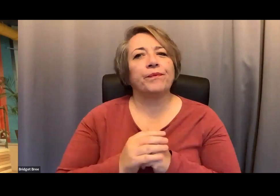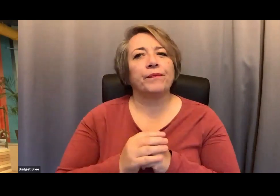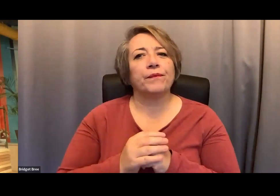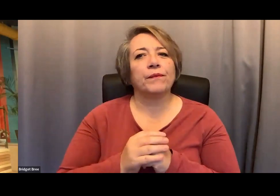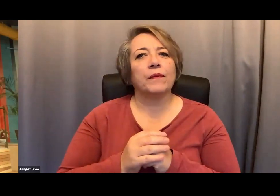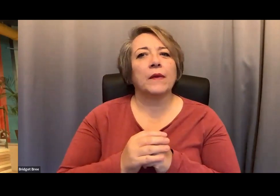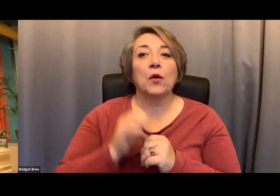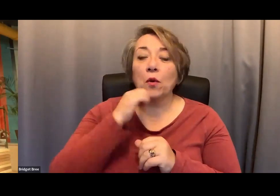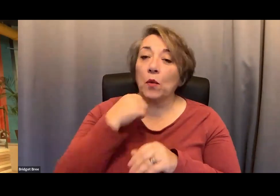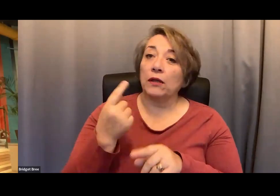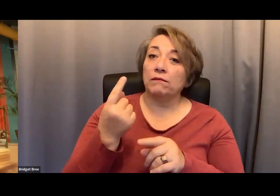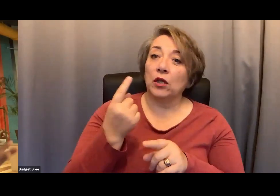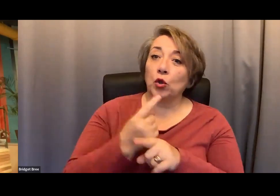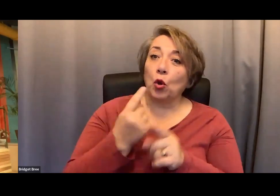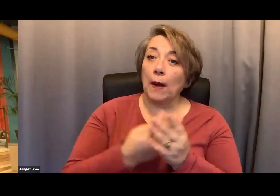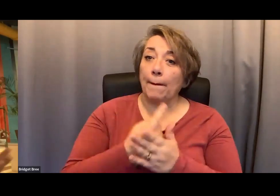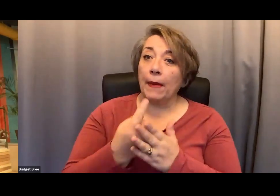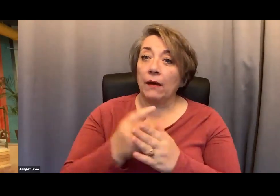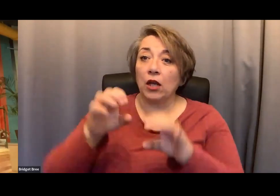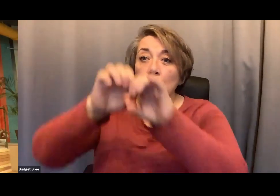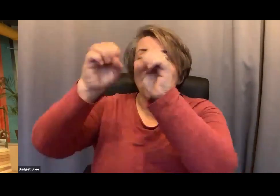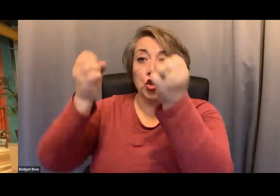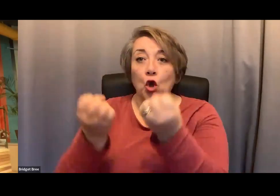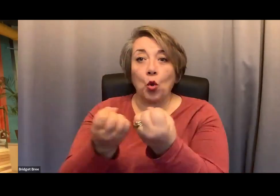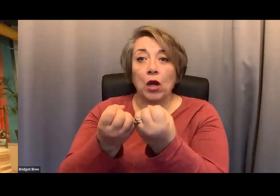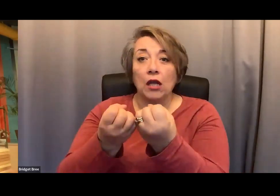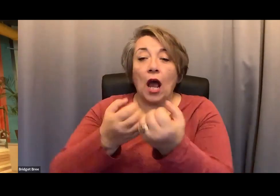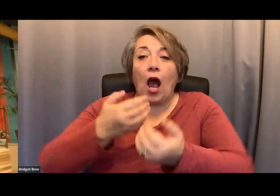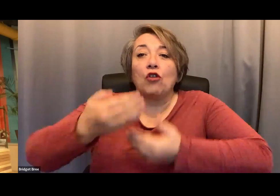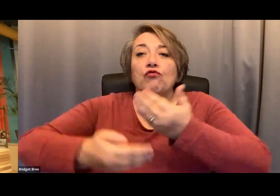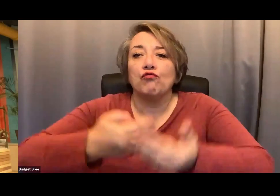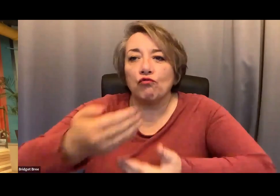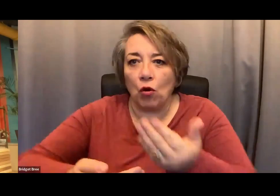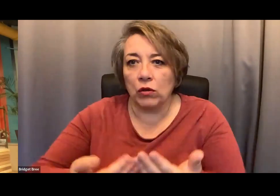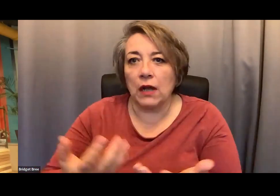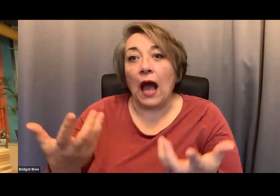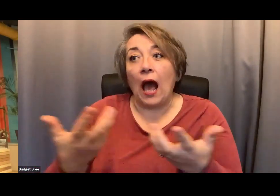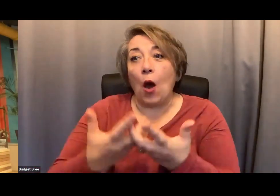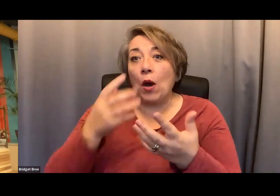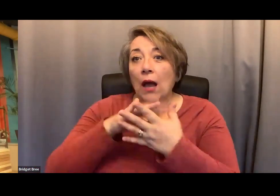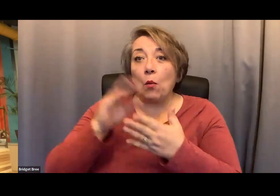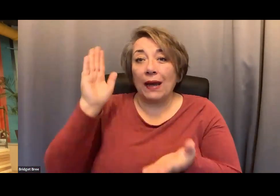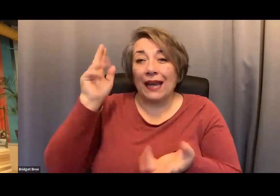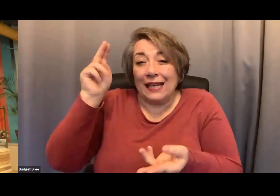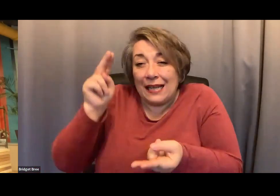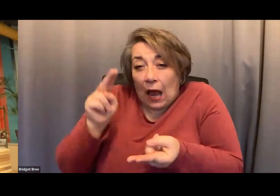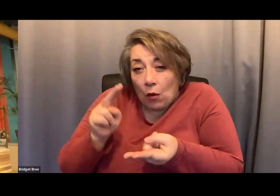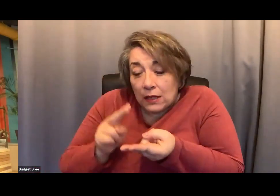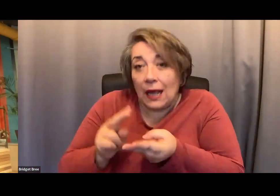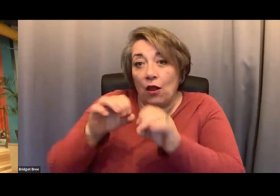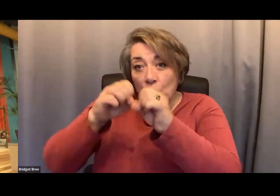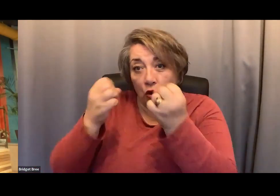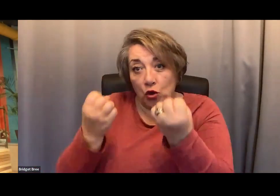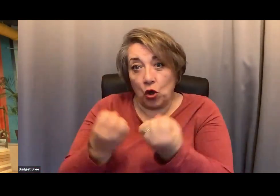on talking about the Doughnut Unrolled, a framework for downscaling the doughnut to the scale of places. And we will be joined